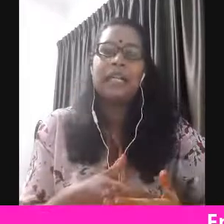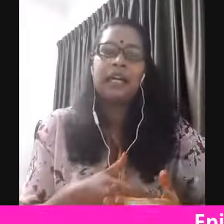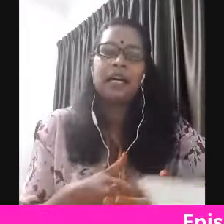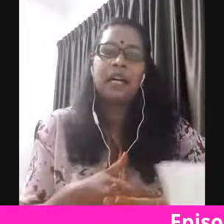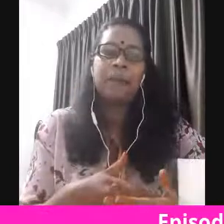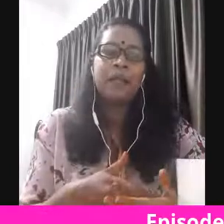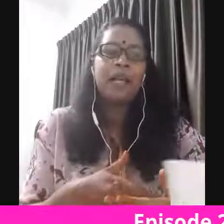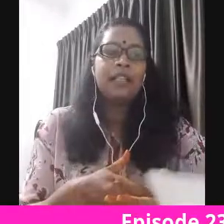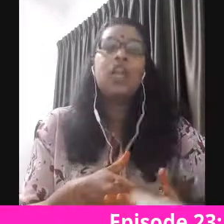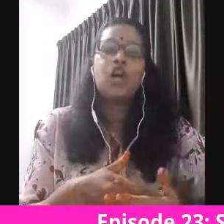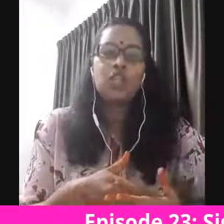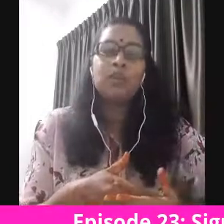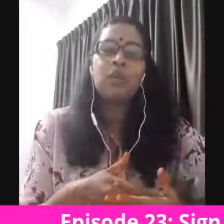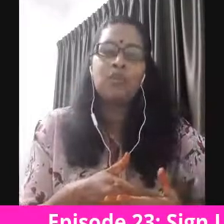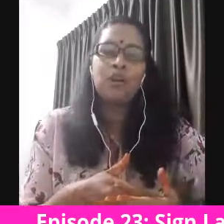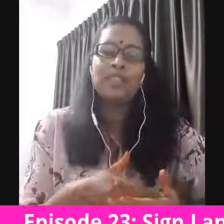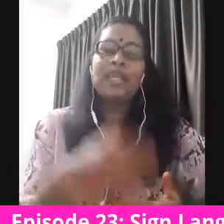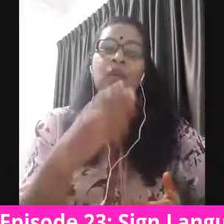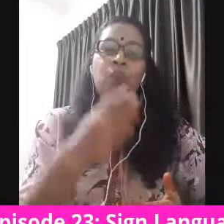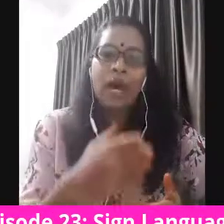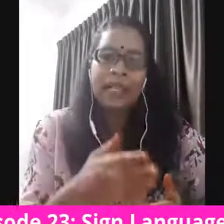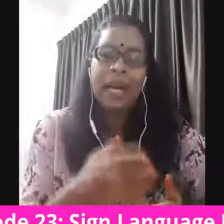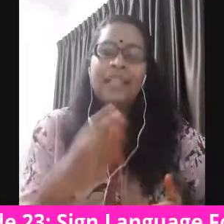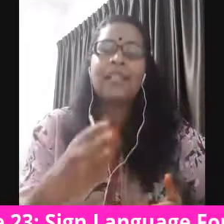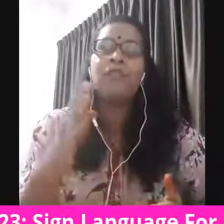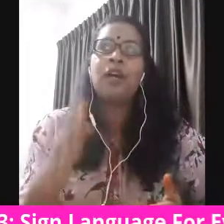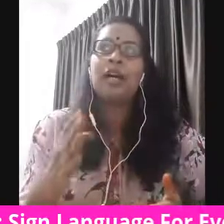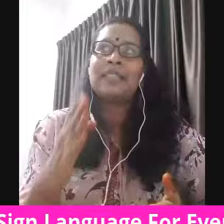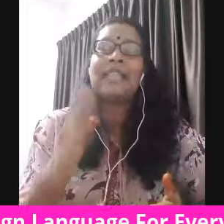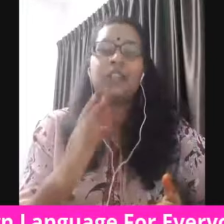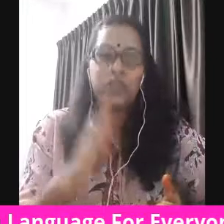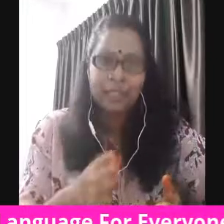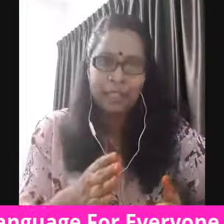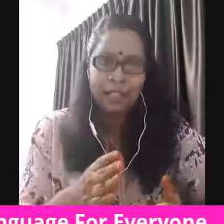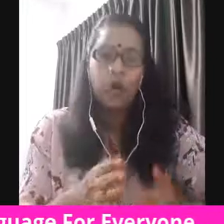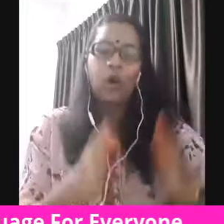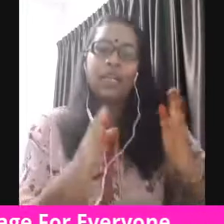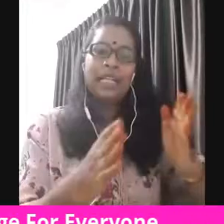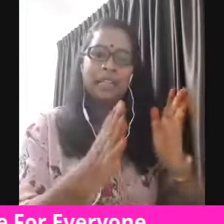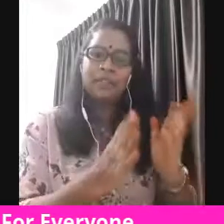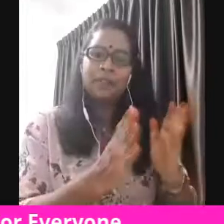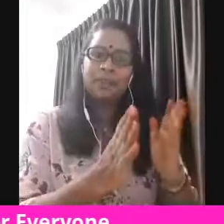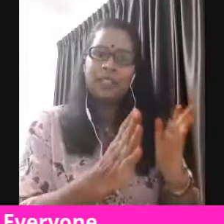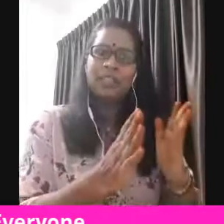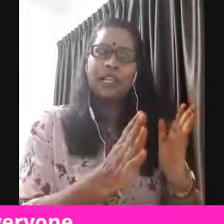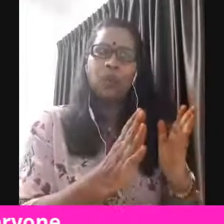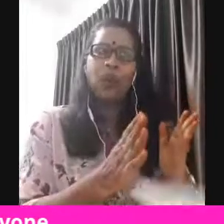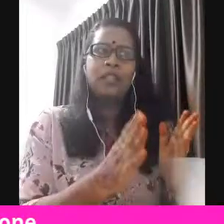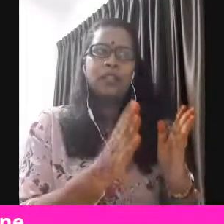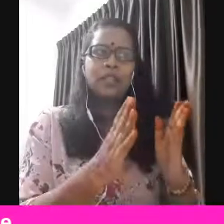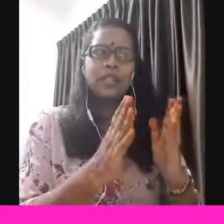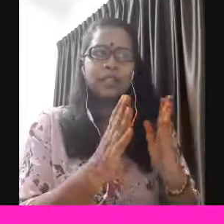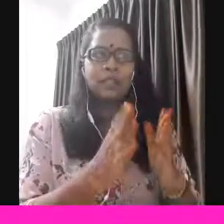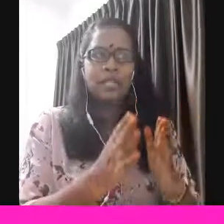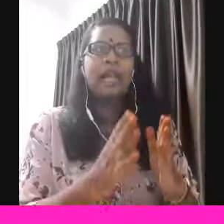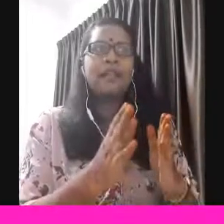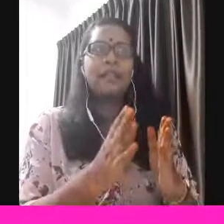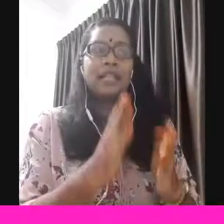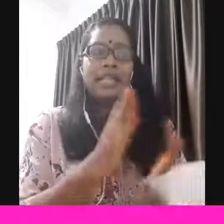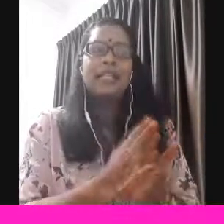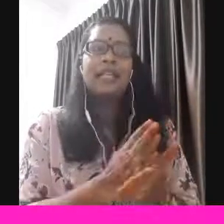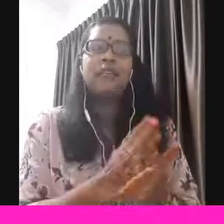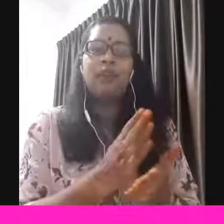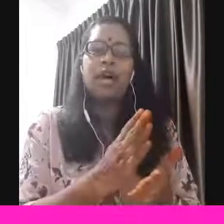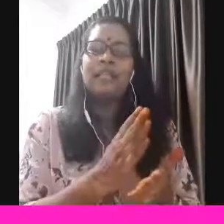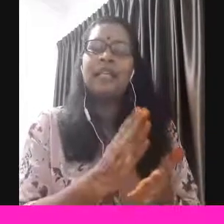recently they launched book for standard 1 until for standard 3. Only standard 1, standard 3, and